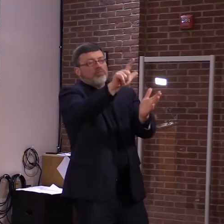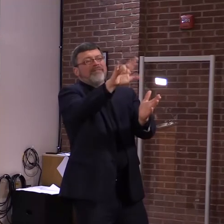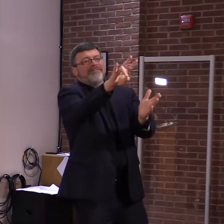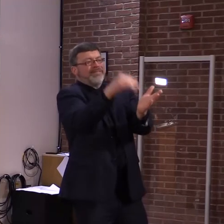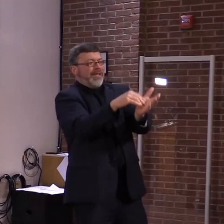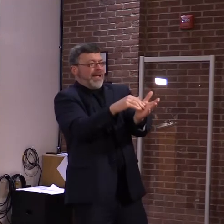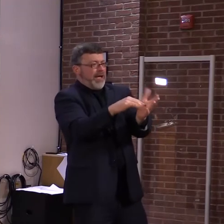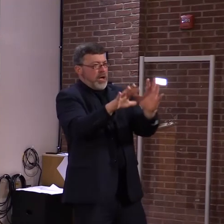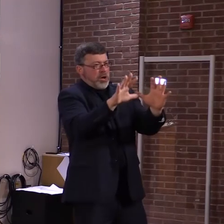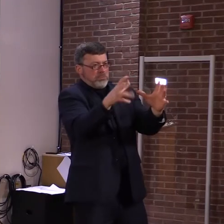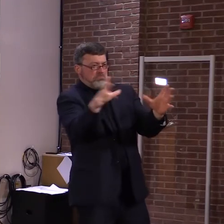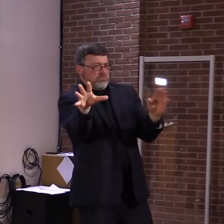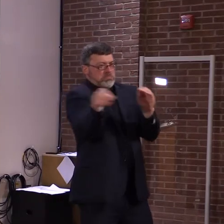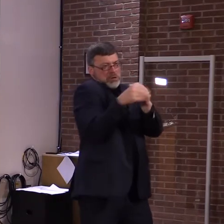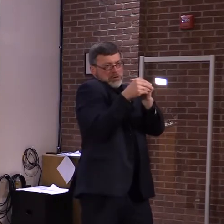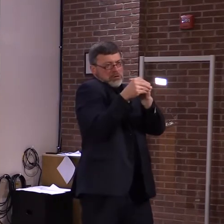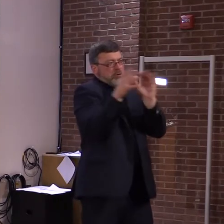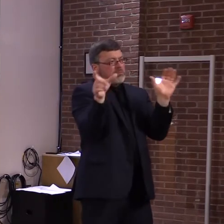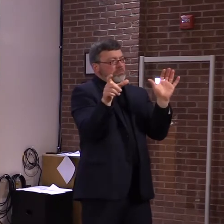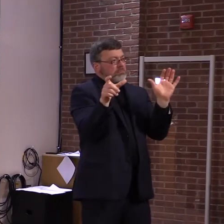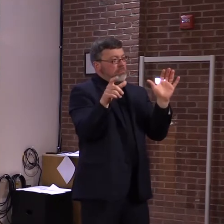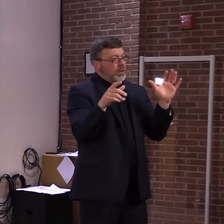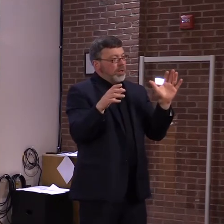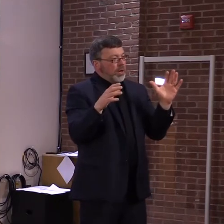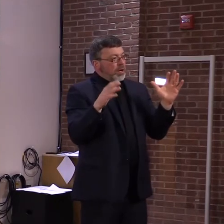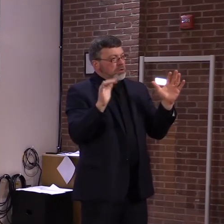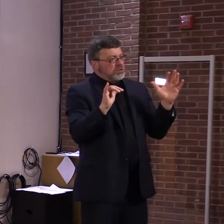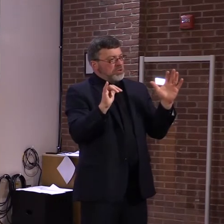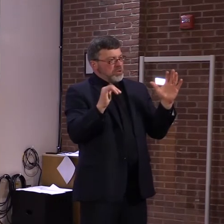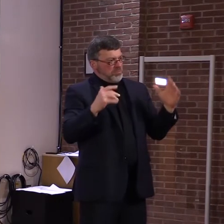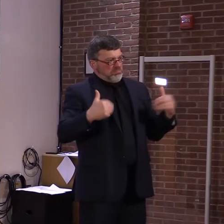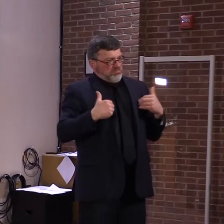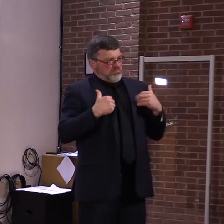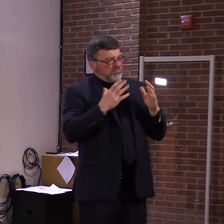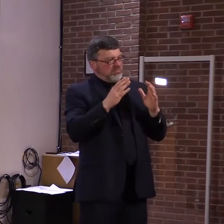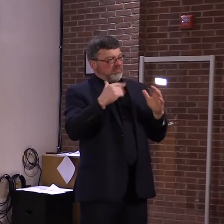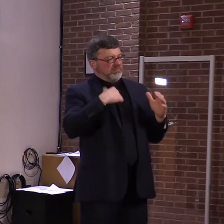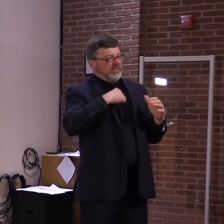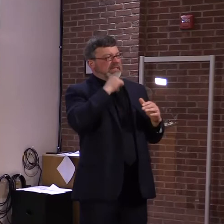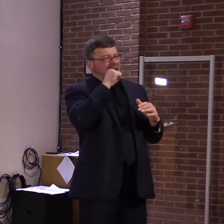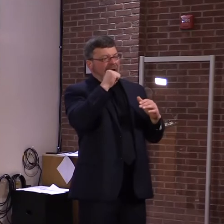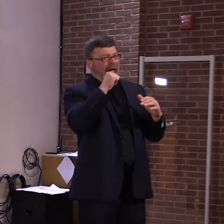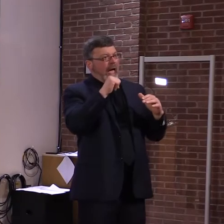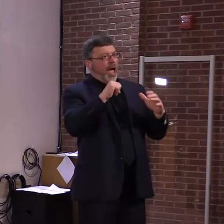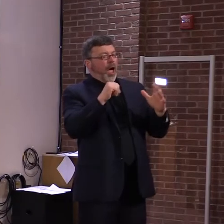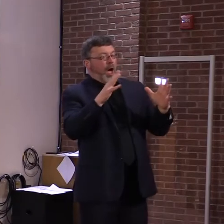going to sidetrack us one iota in terms of our progress